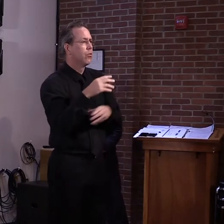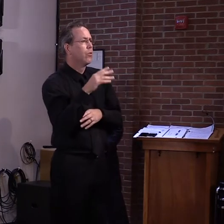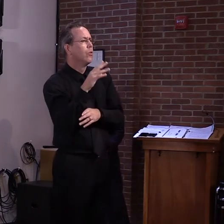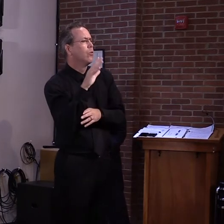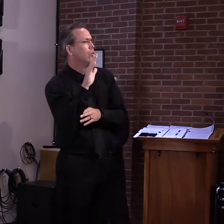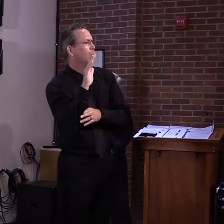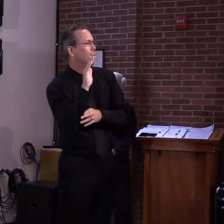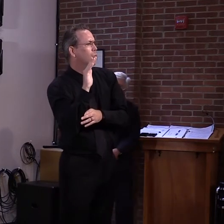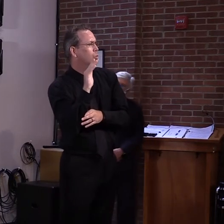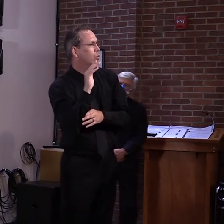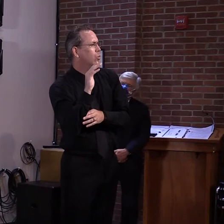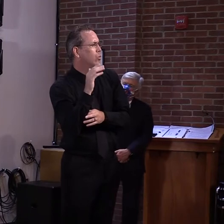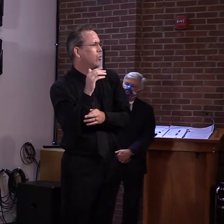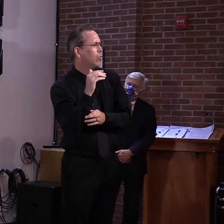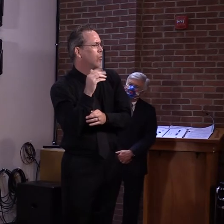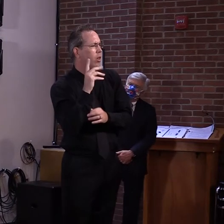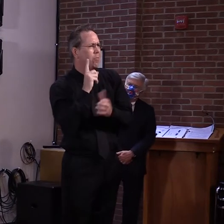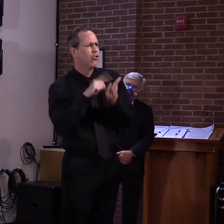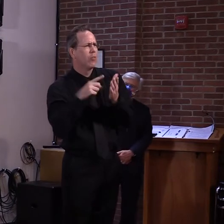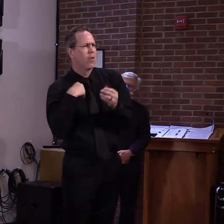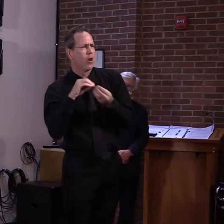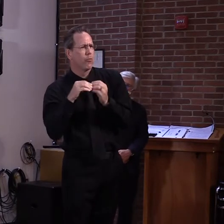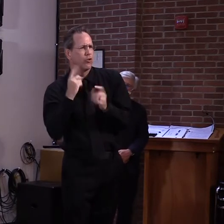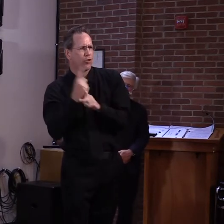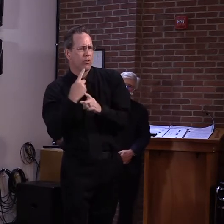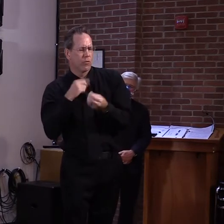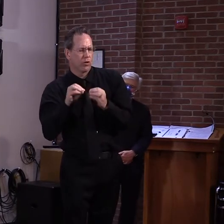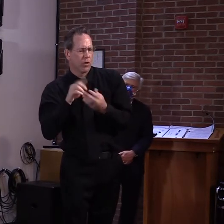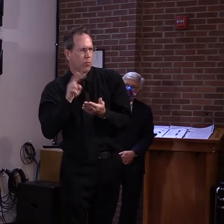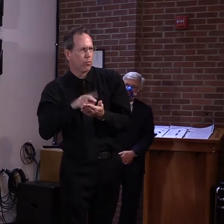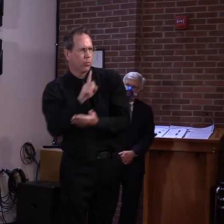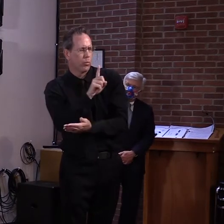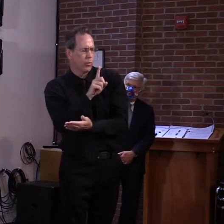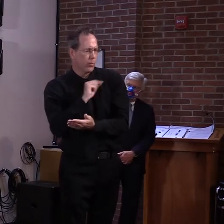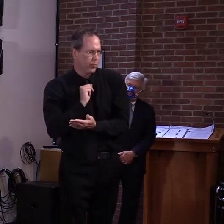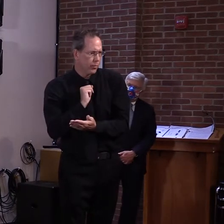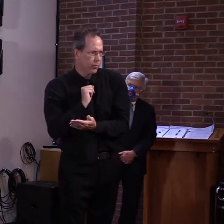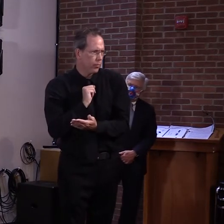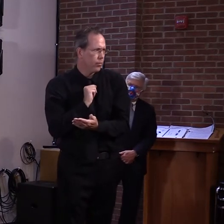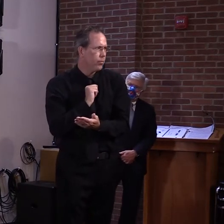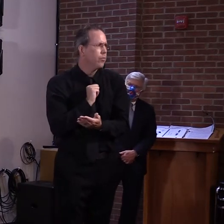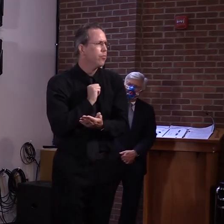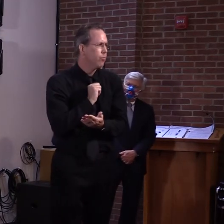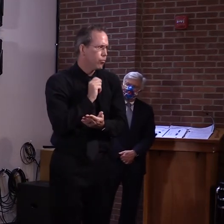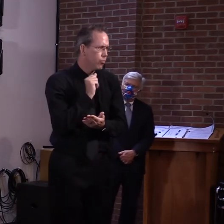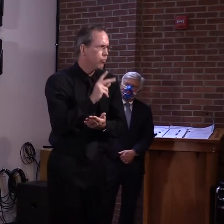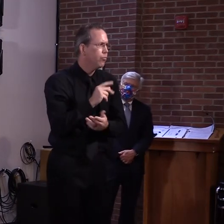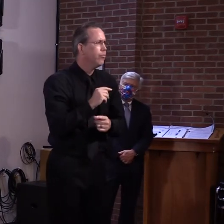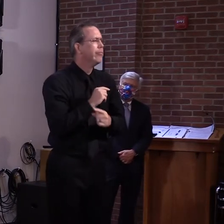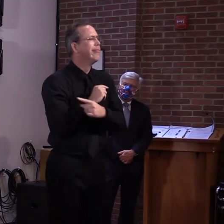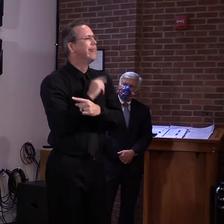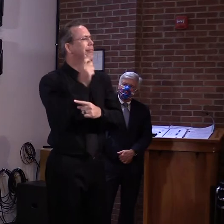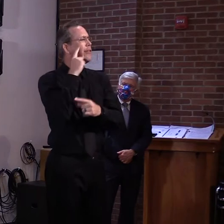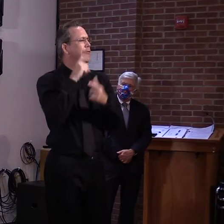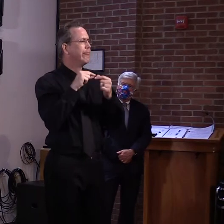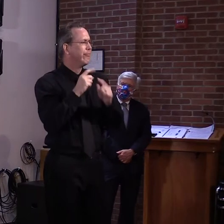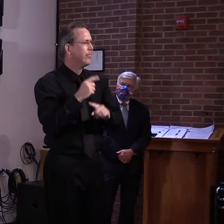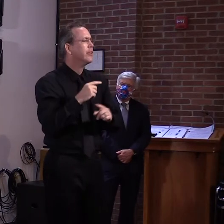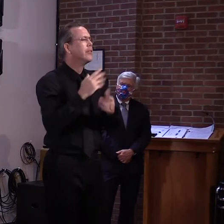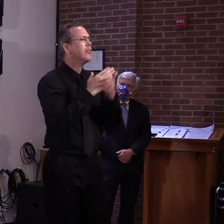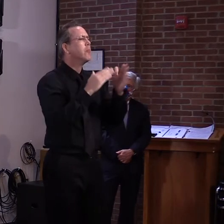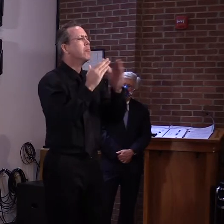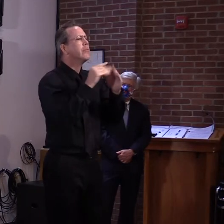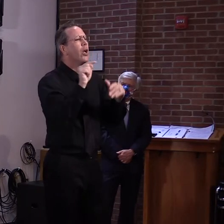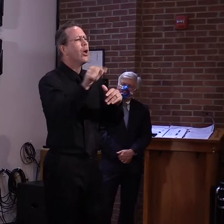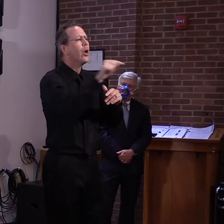well. Yeah, we did allow for flexibility with the municipalities to make that stricter, and Burlington was one